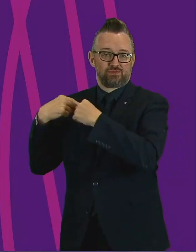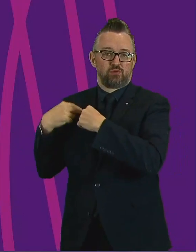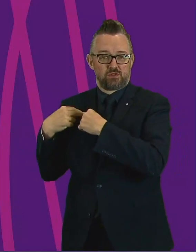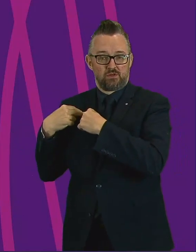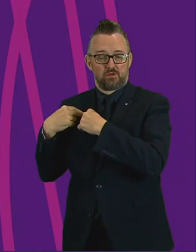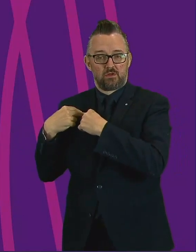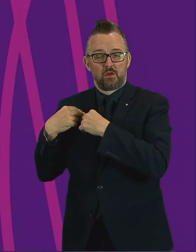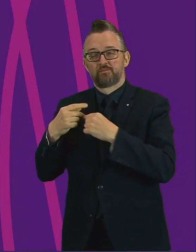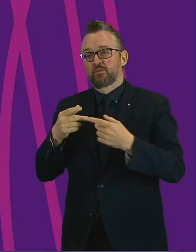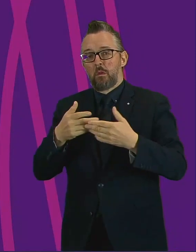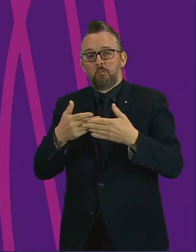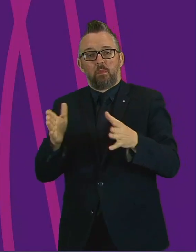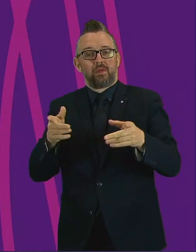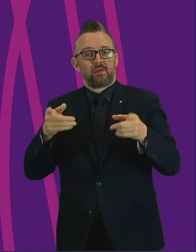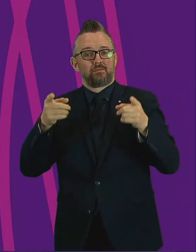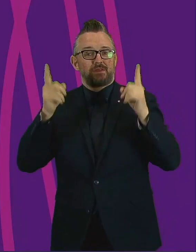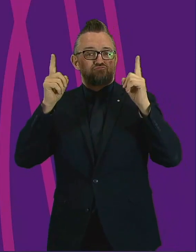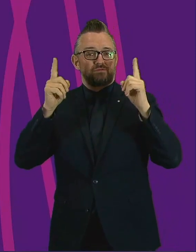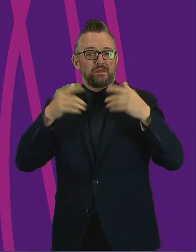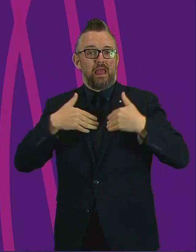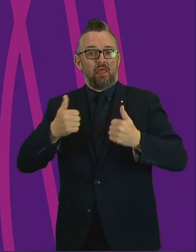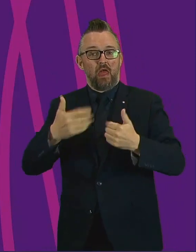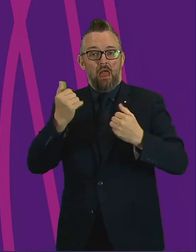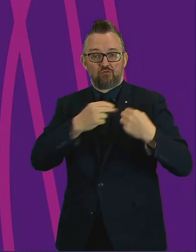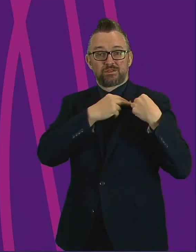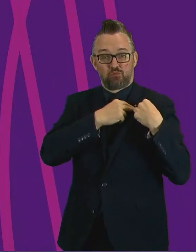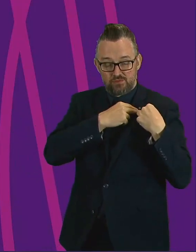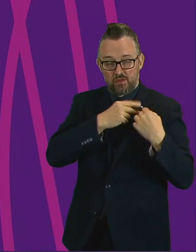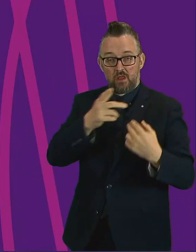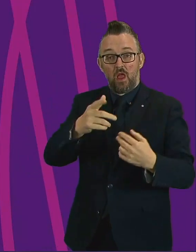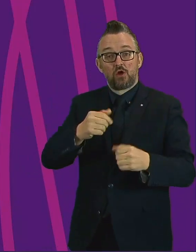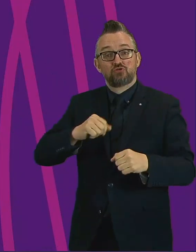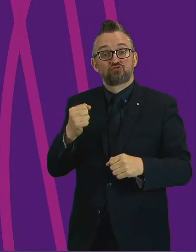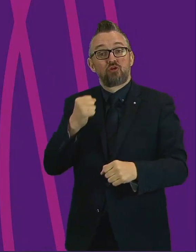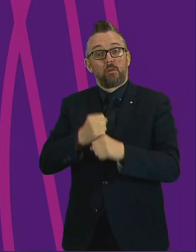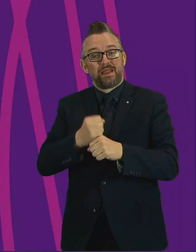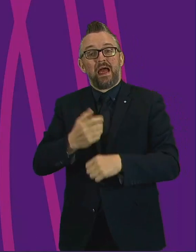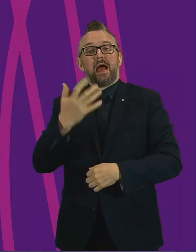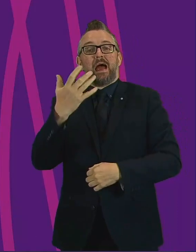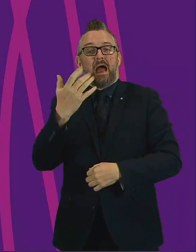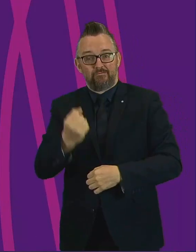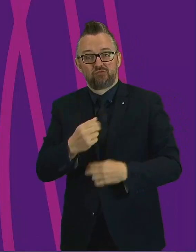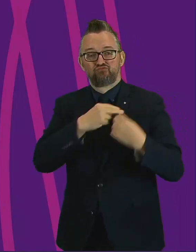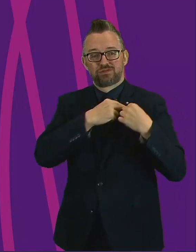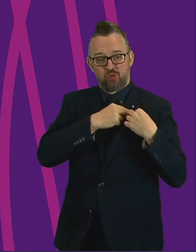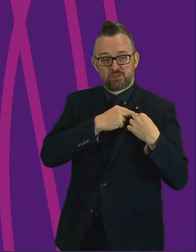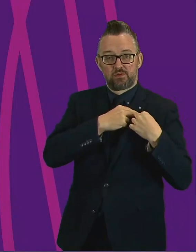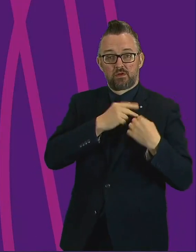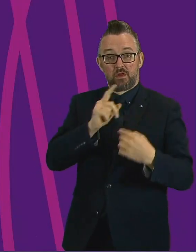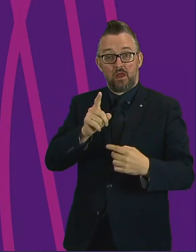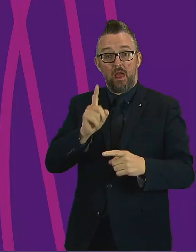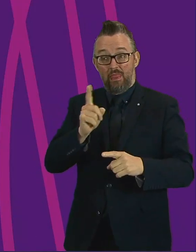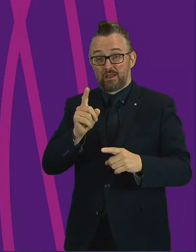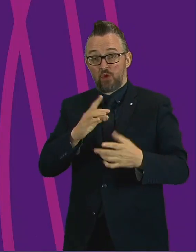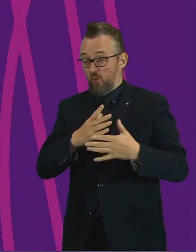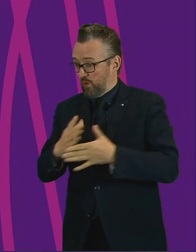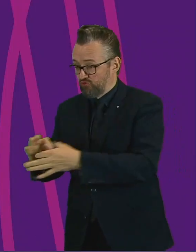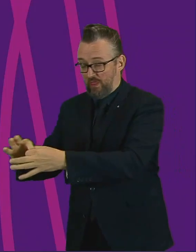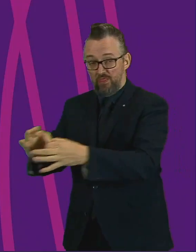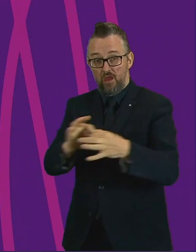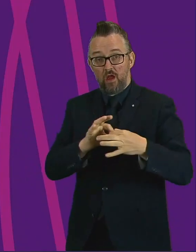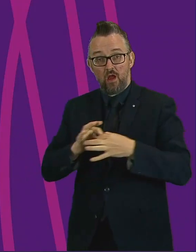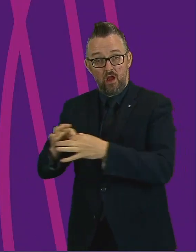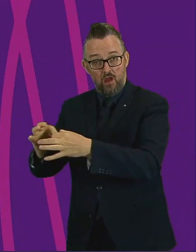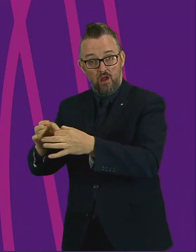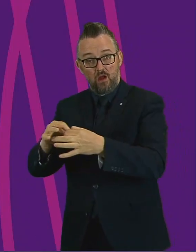health directors have a responsibility, and the Scottish Government has a responsibility as well. And it is that collective effort that we will continue to